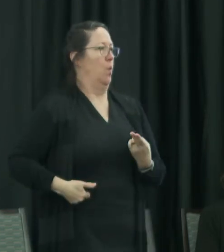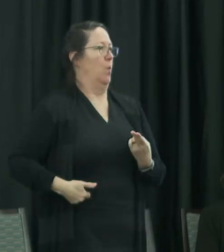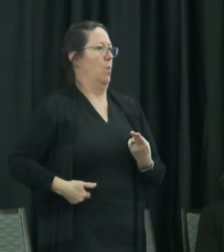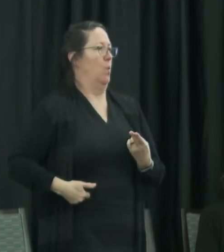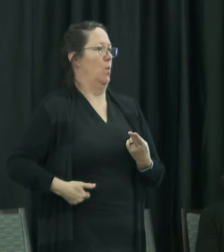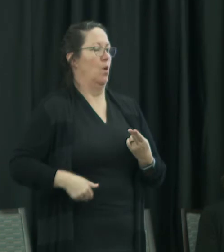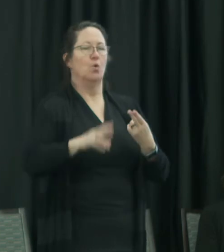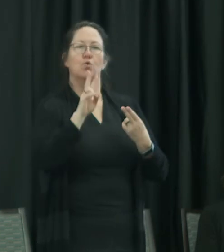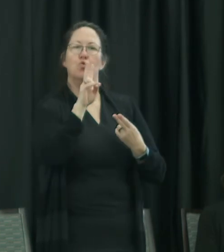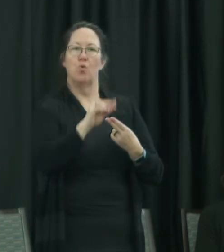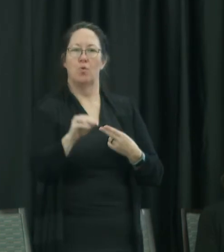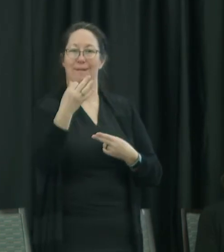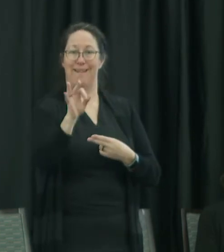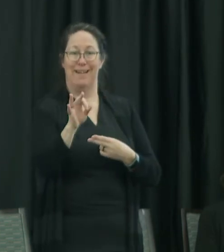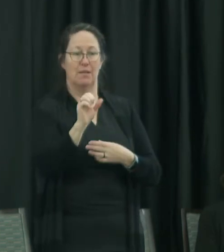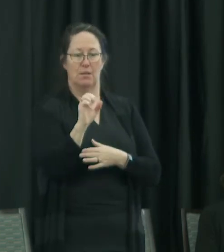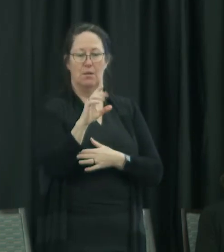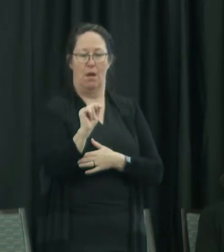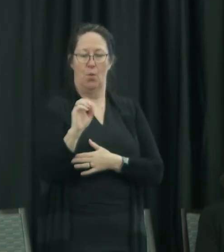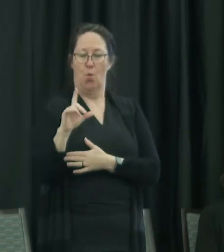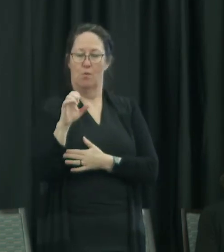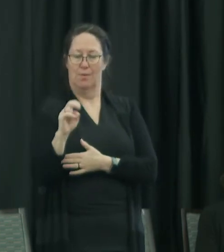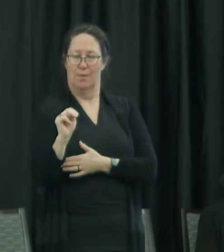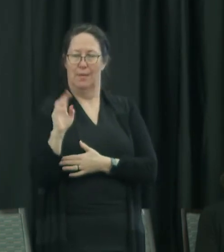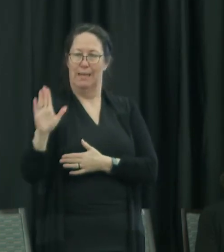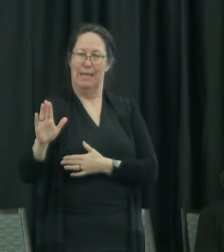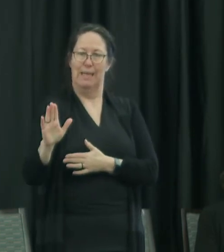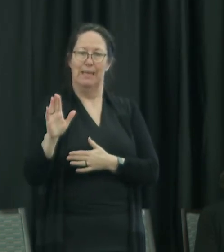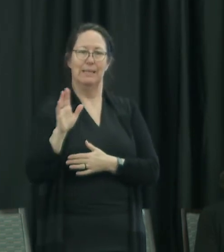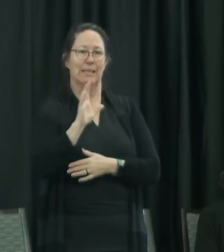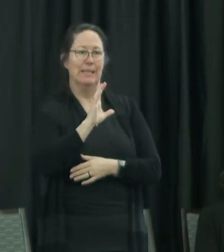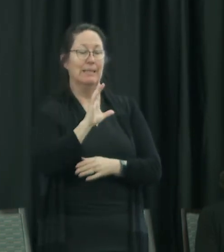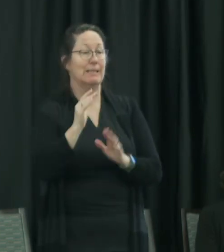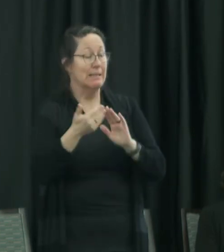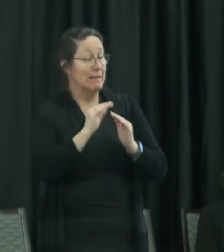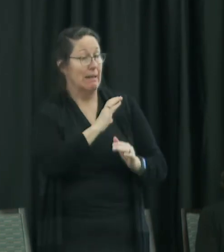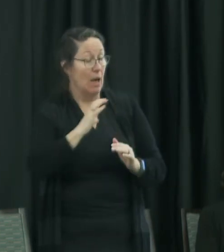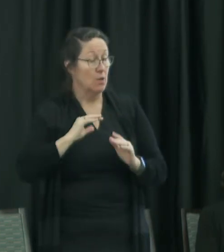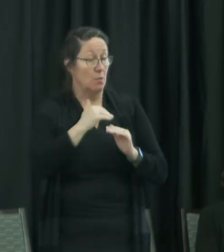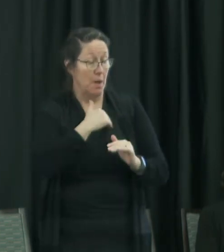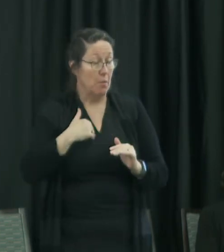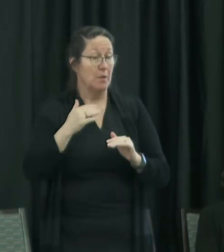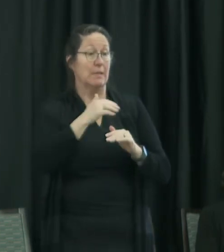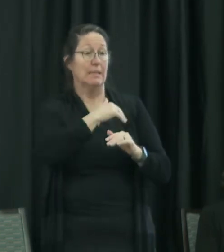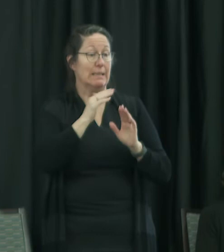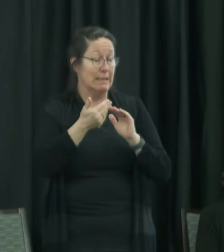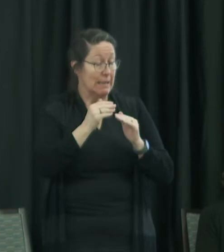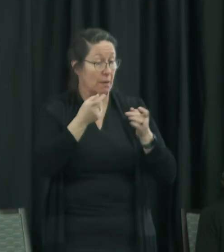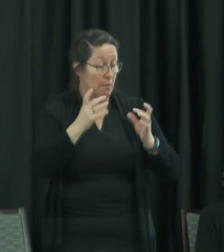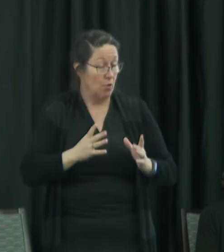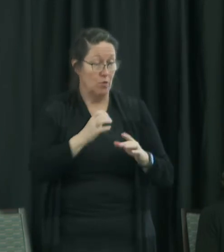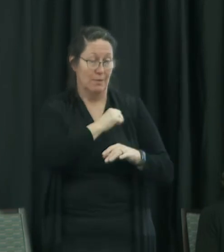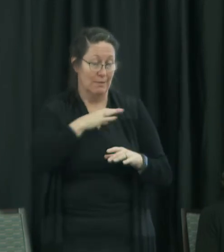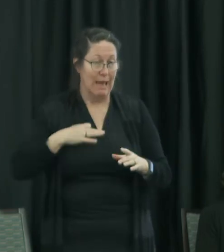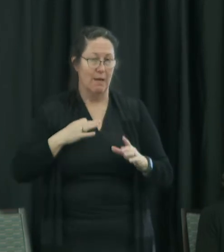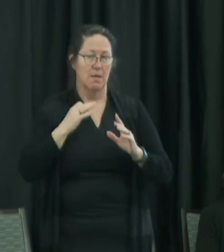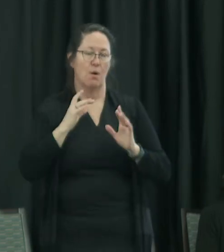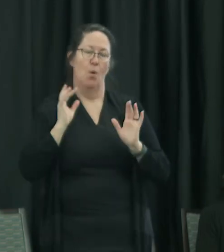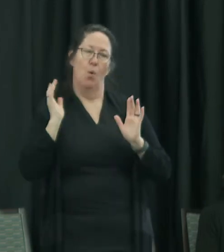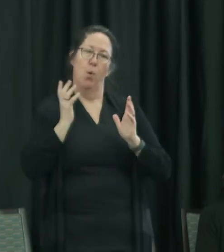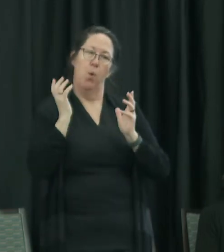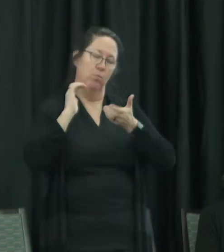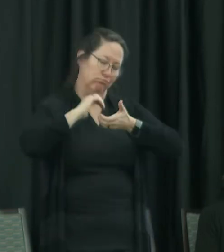Since 2019, Scott Olson, along with all of his city council members, the city manager and city staff, have been